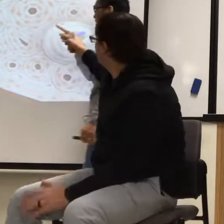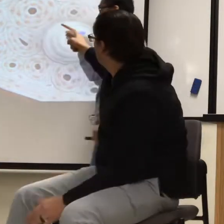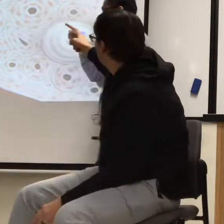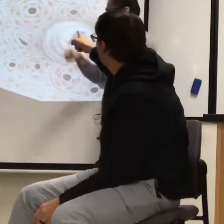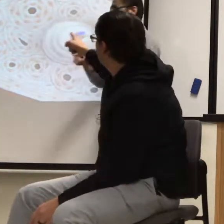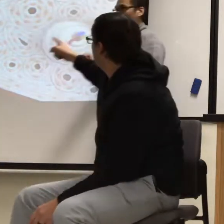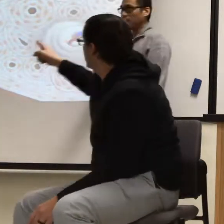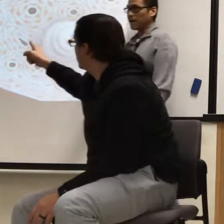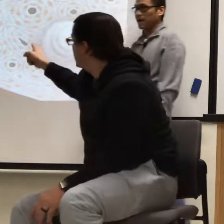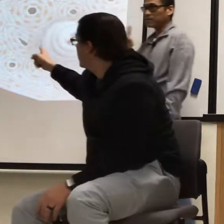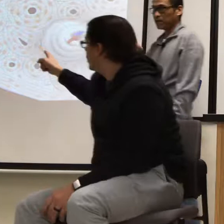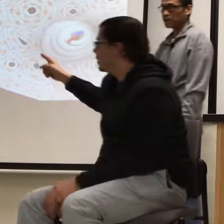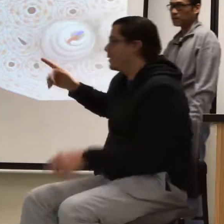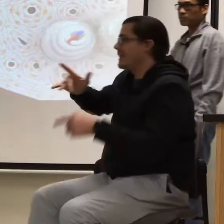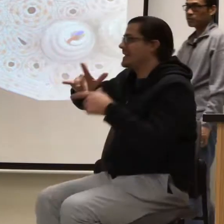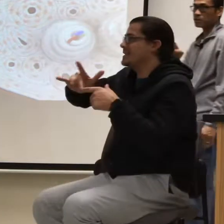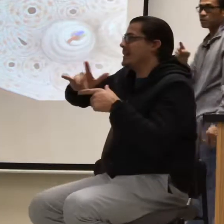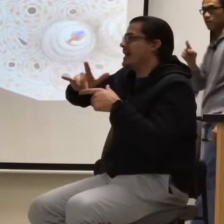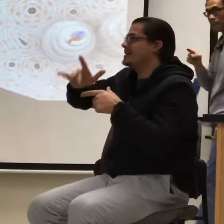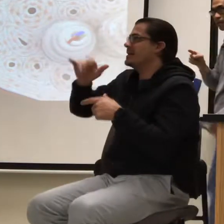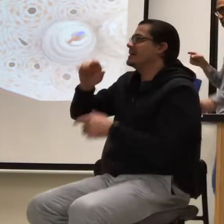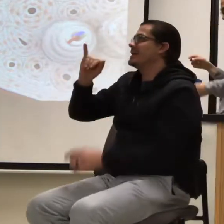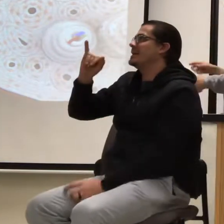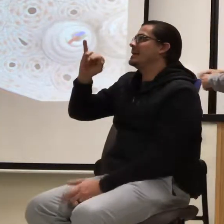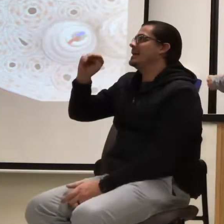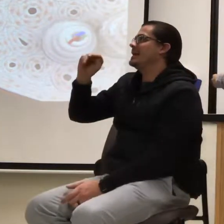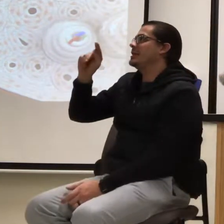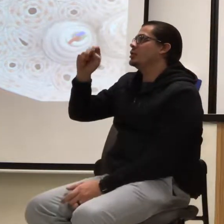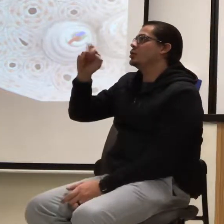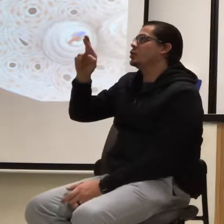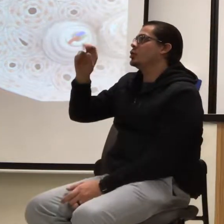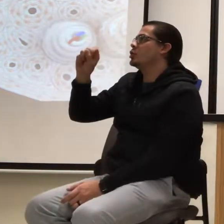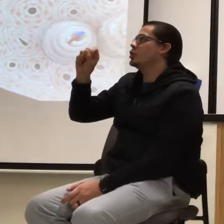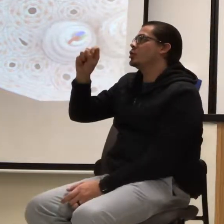osteons, identify it as interstitial lamella.